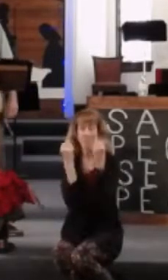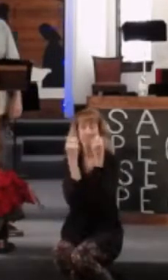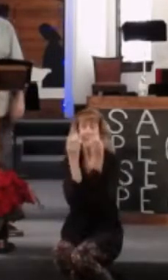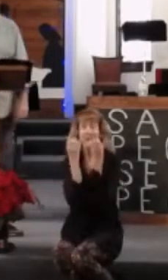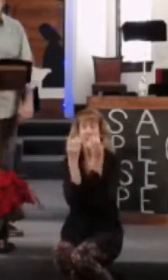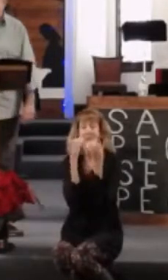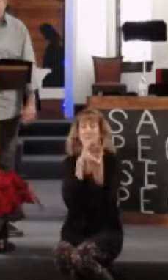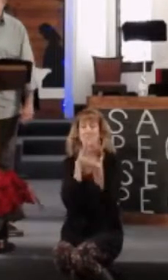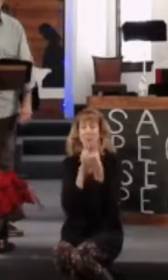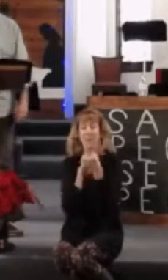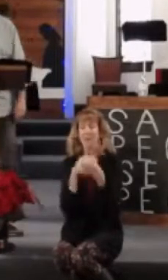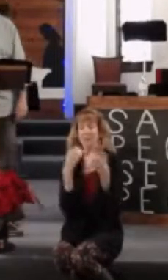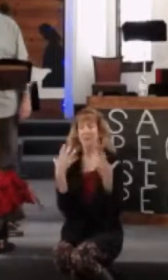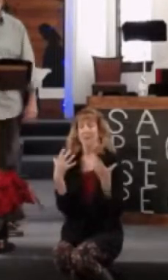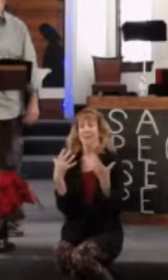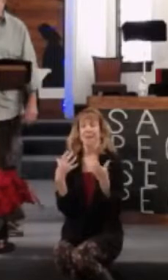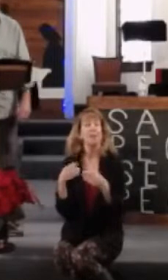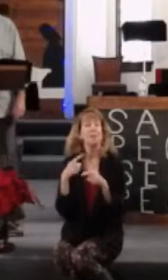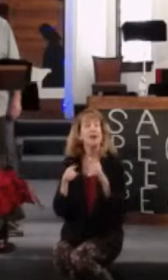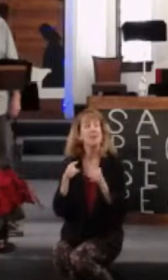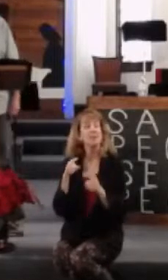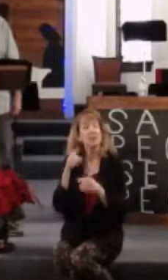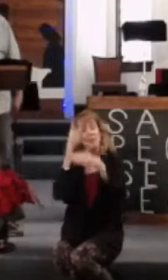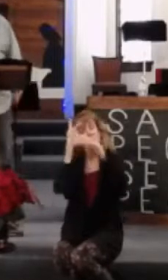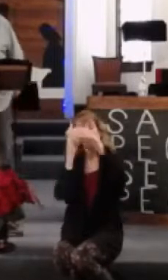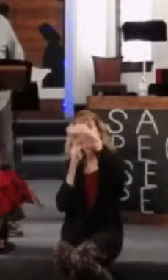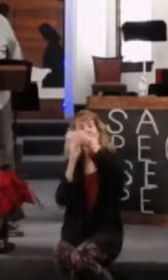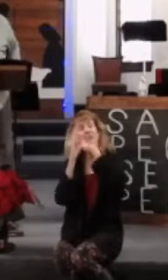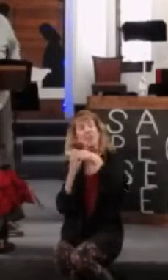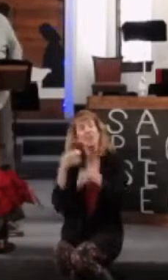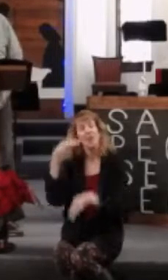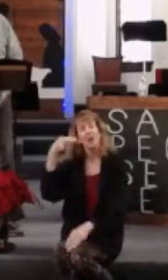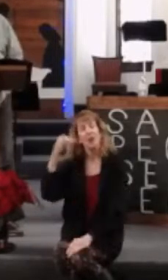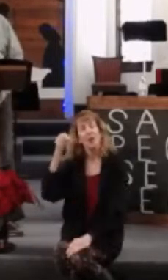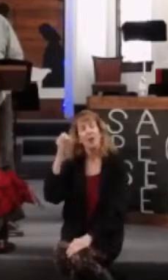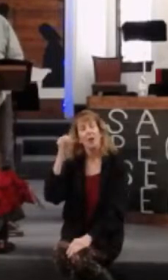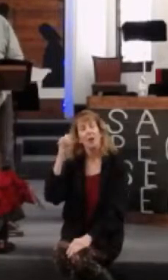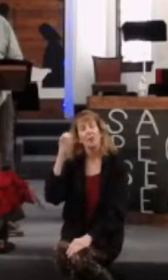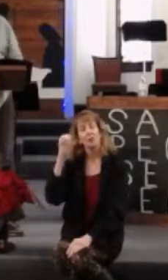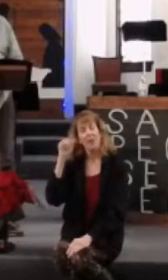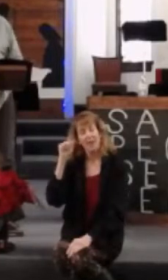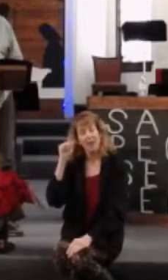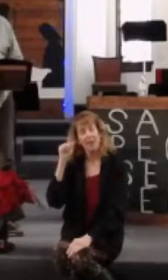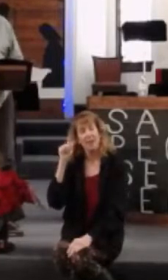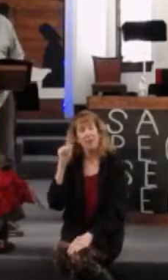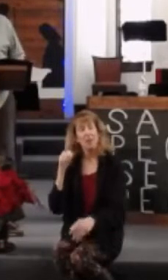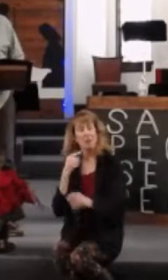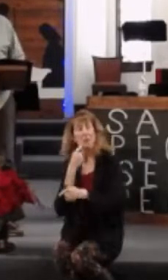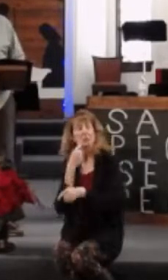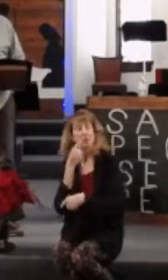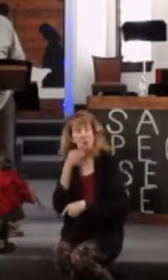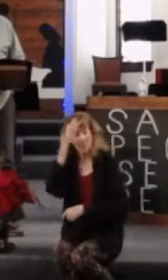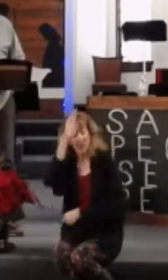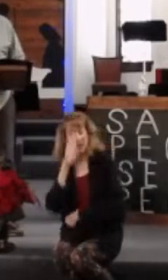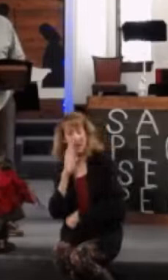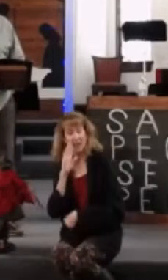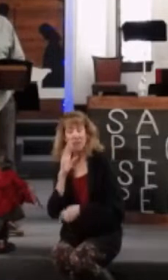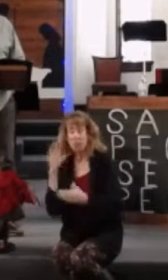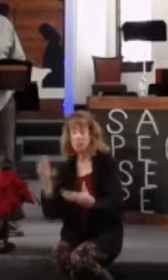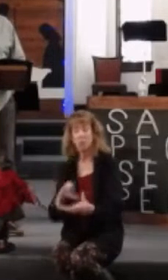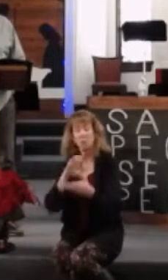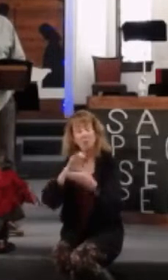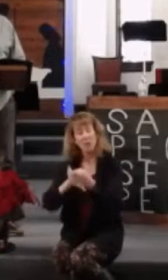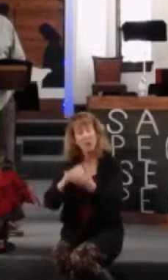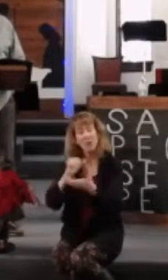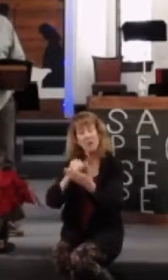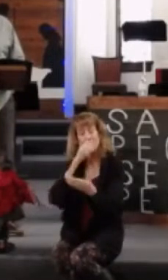have a picture up here of it, but the prophet Hosea was commanded by God to marry a prostitute and then continue to pursue